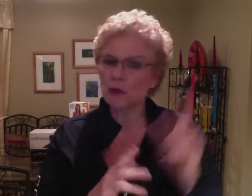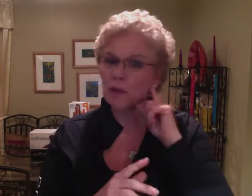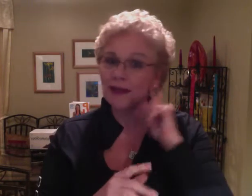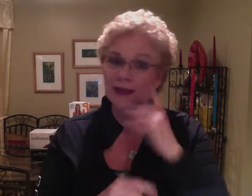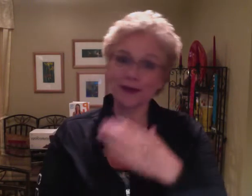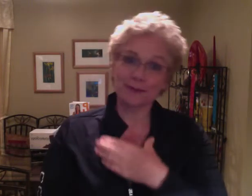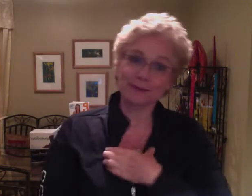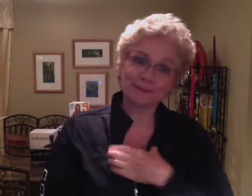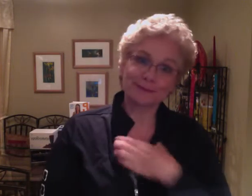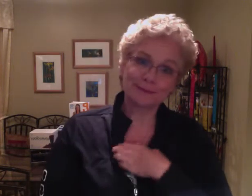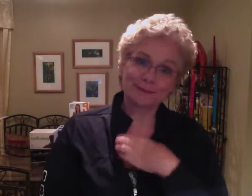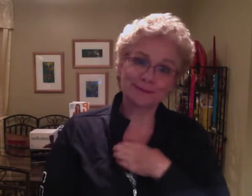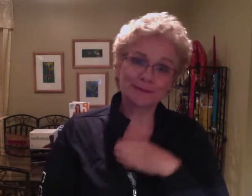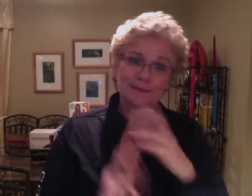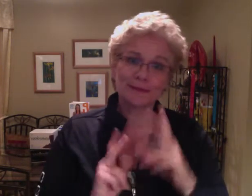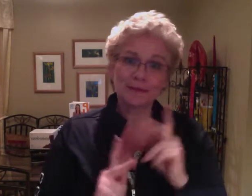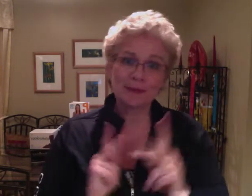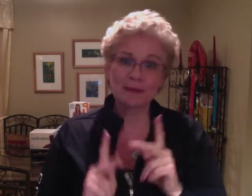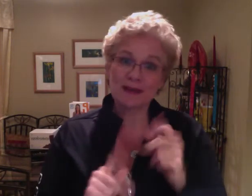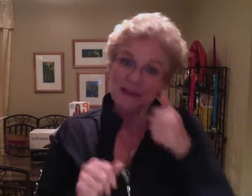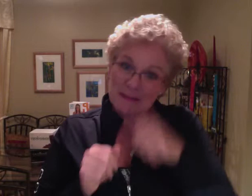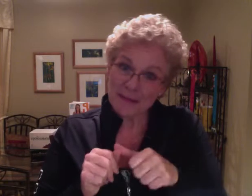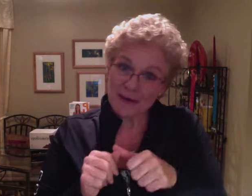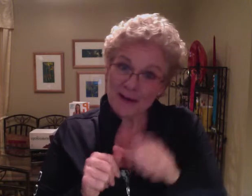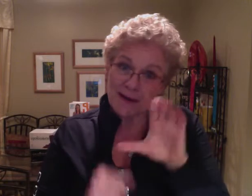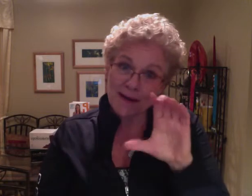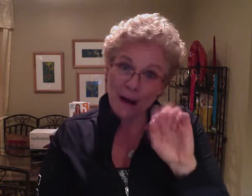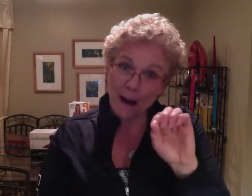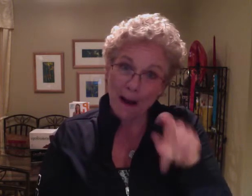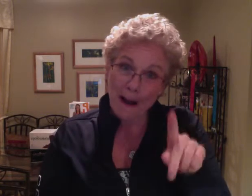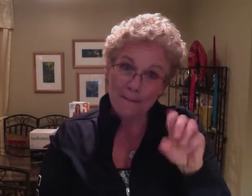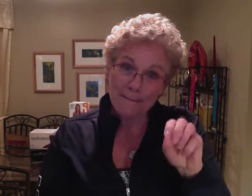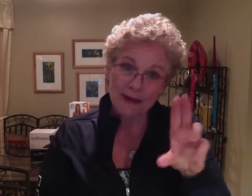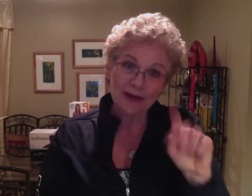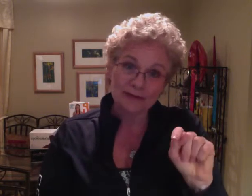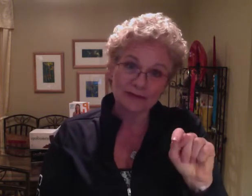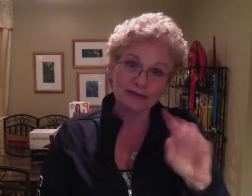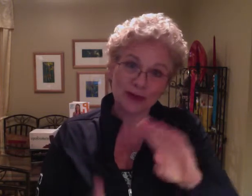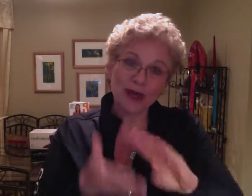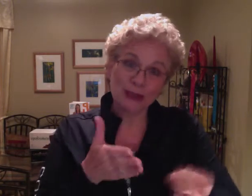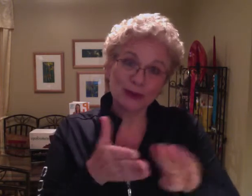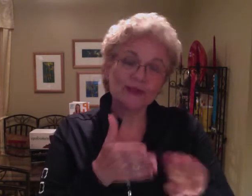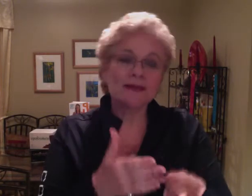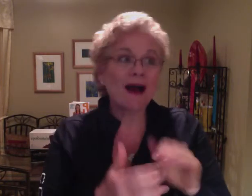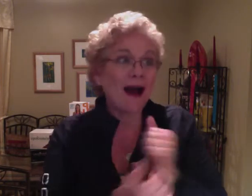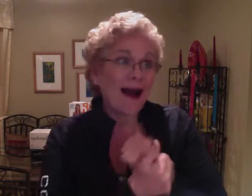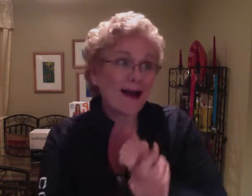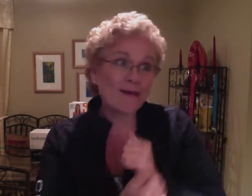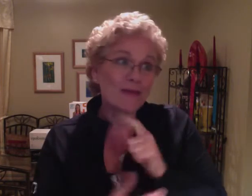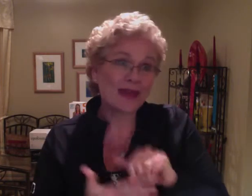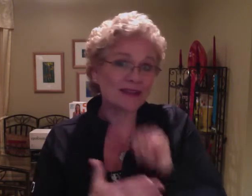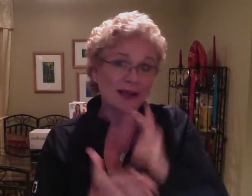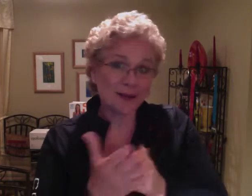and remember they're cop-outs, I love you, but that's not the truth. You just don't want to be bothered. Is